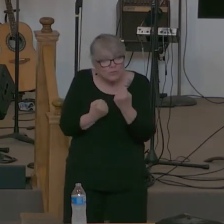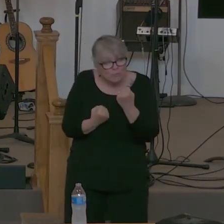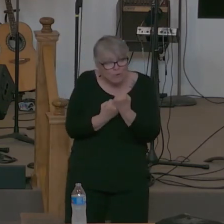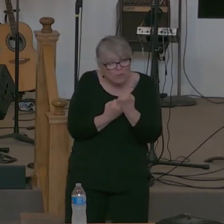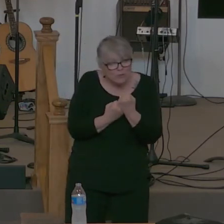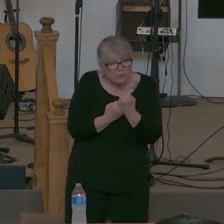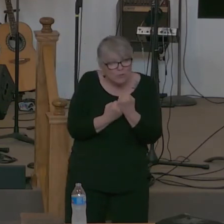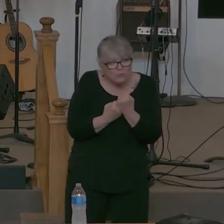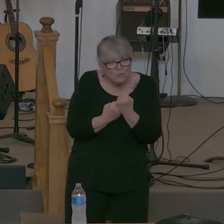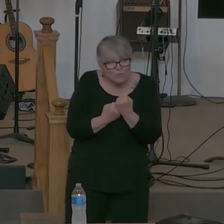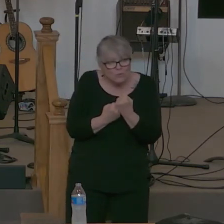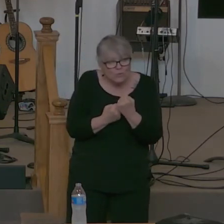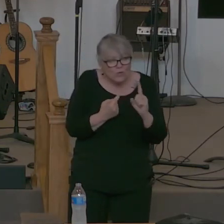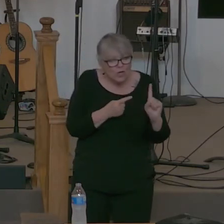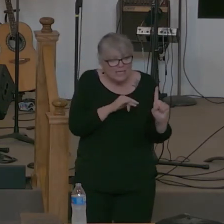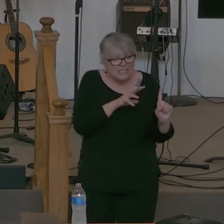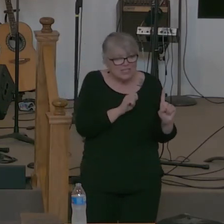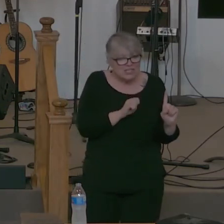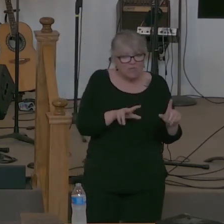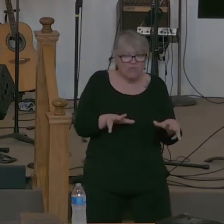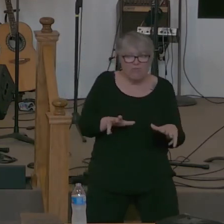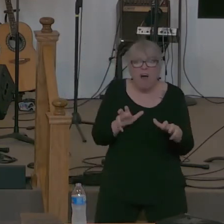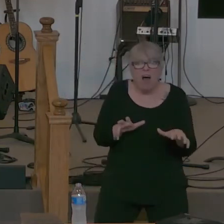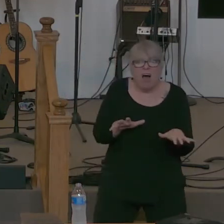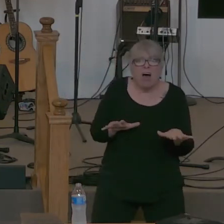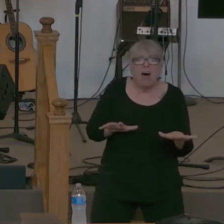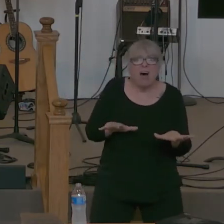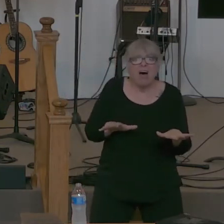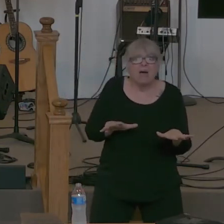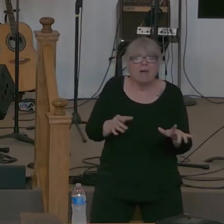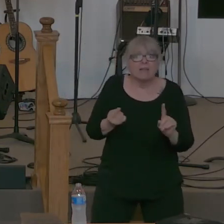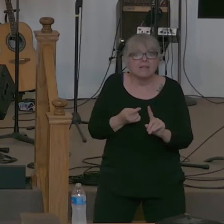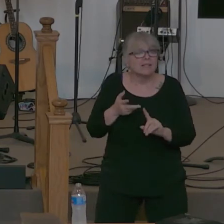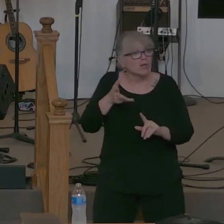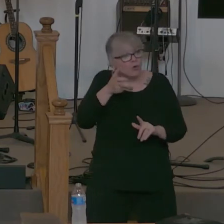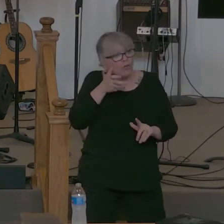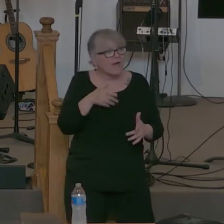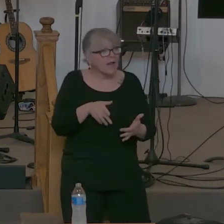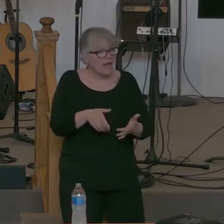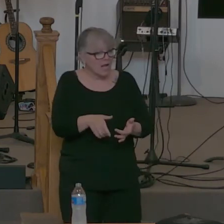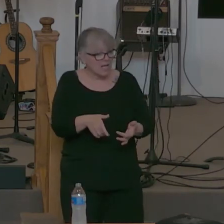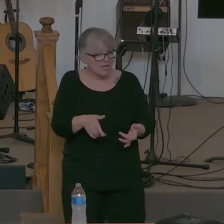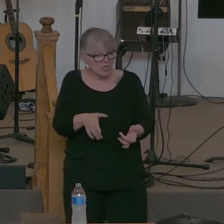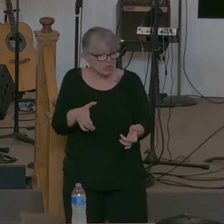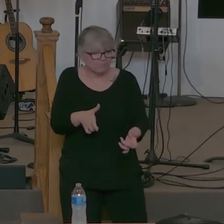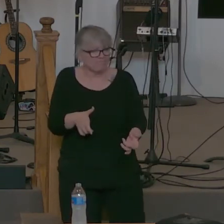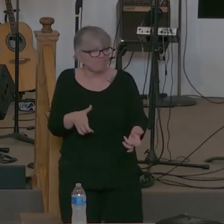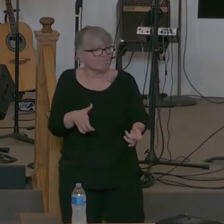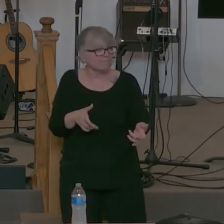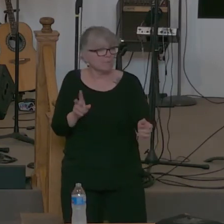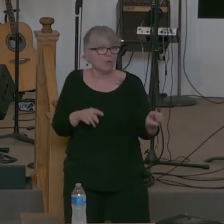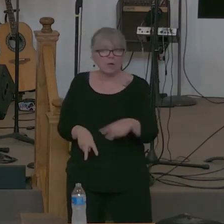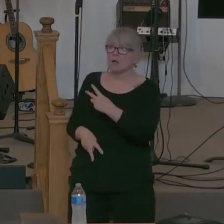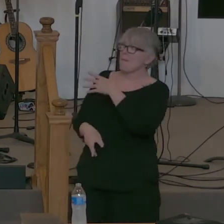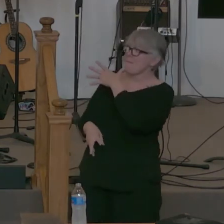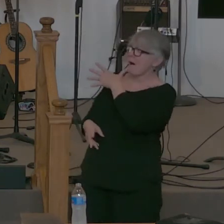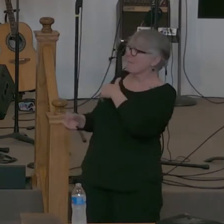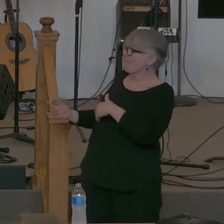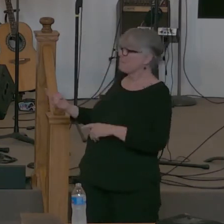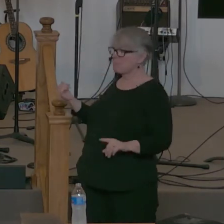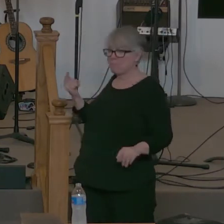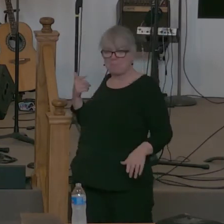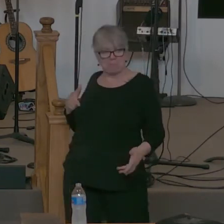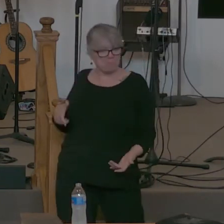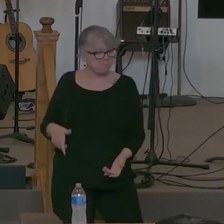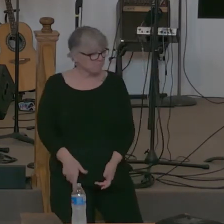Jesse was froze to the ground till all of a sudden he hears a little crack, and he turns around and look, and here's Mama standing behind